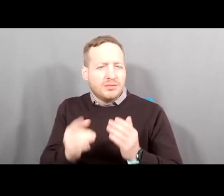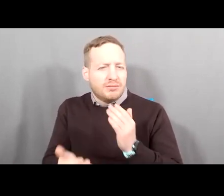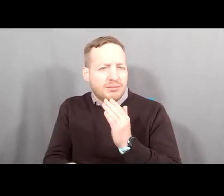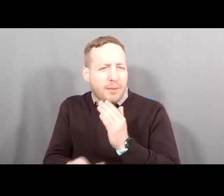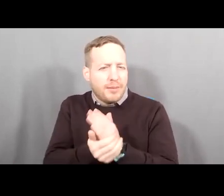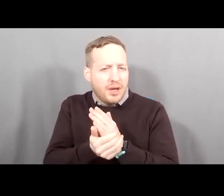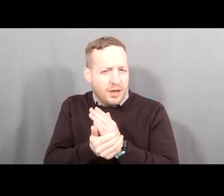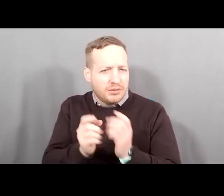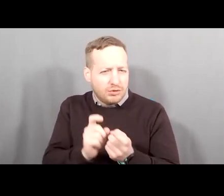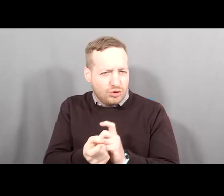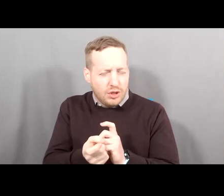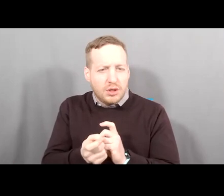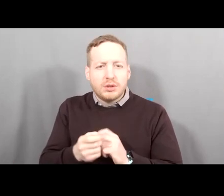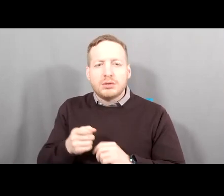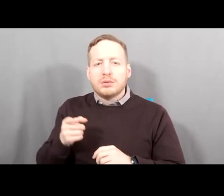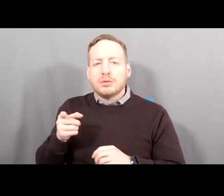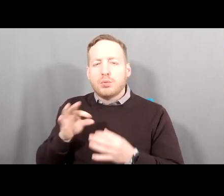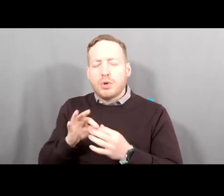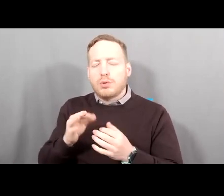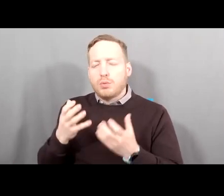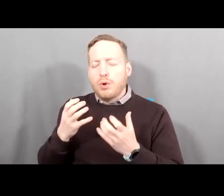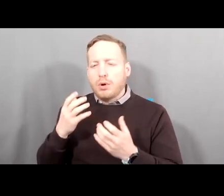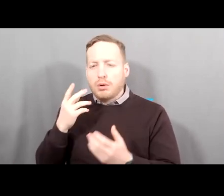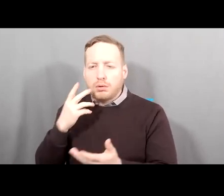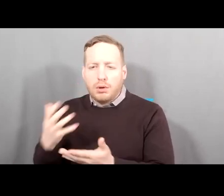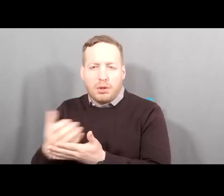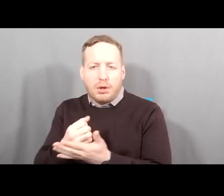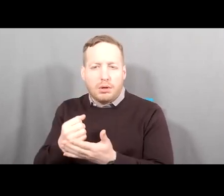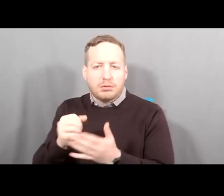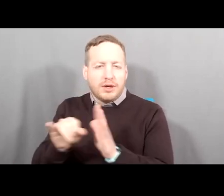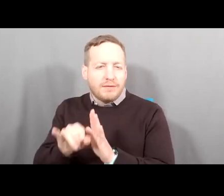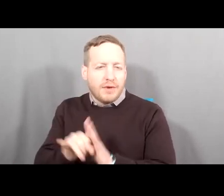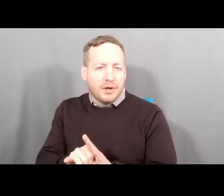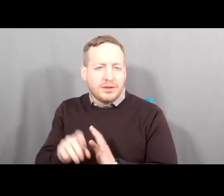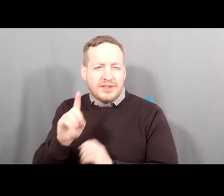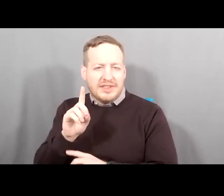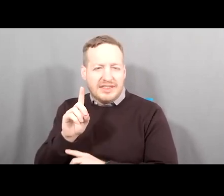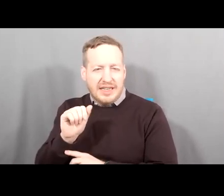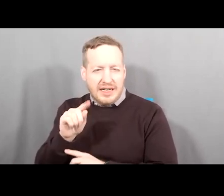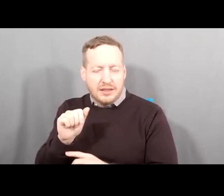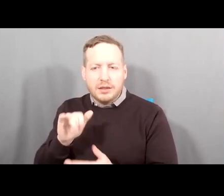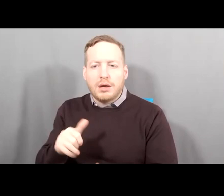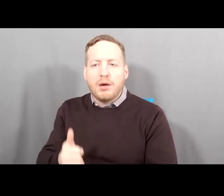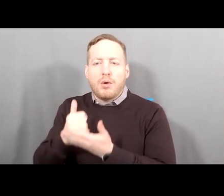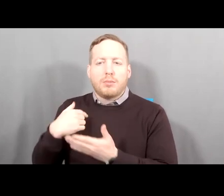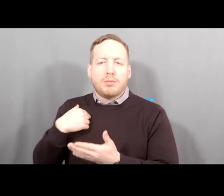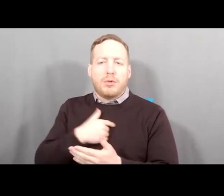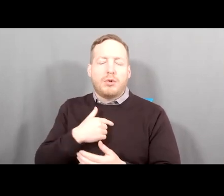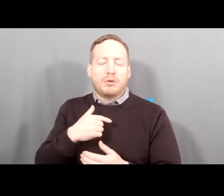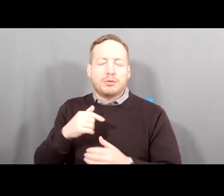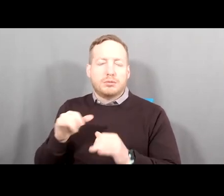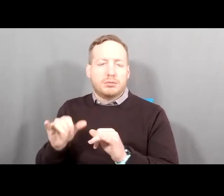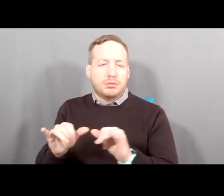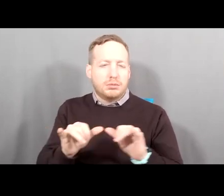having more people on the team. So Shane made an amendment and he wanted to continue to gather